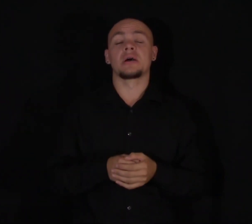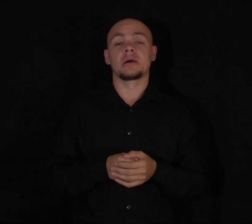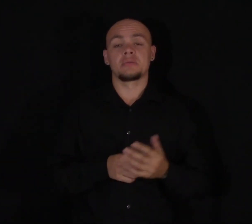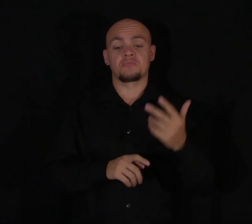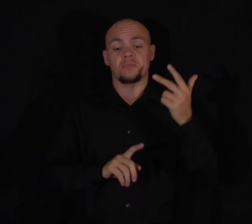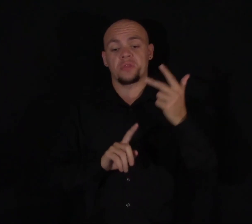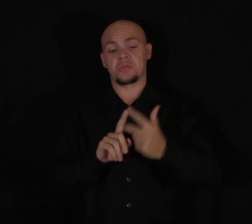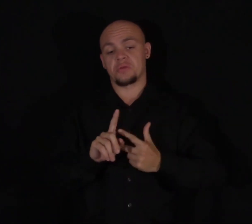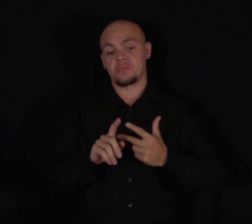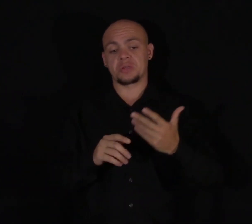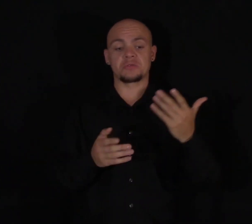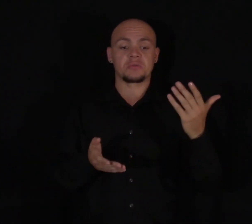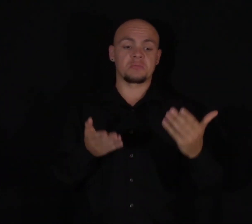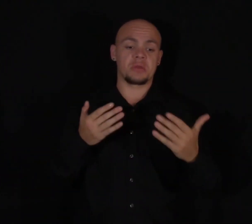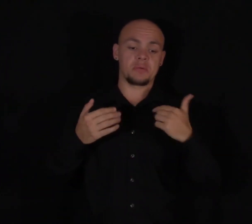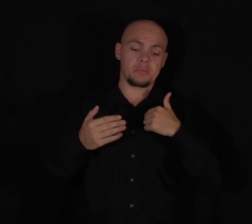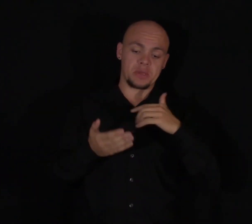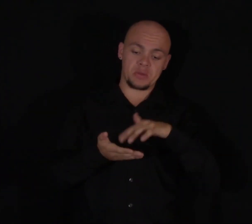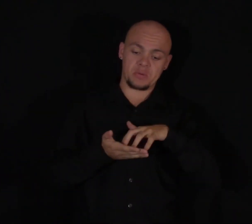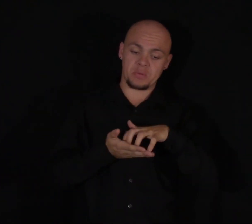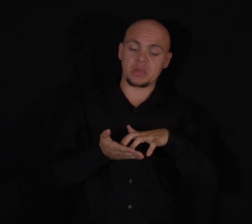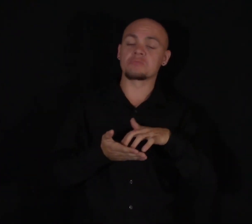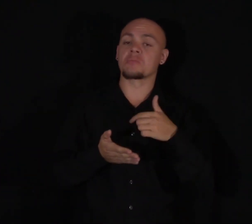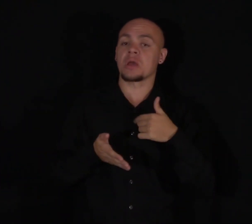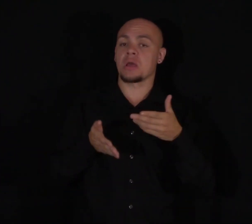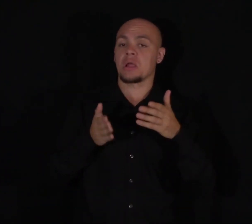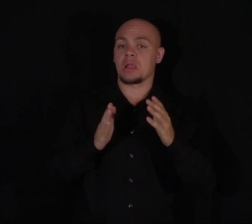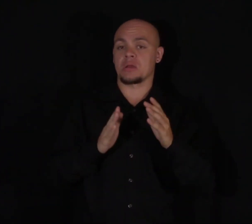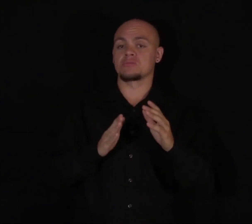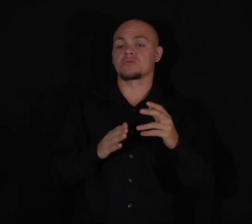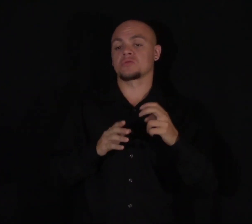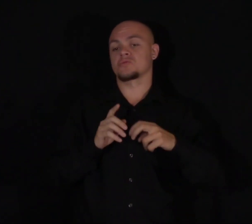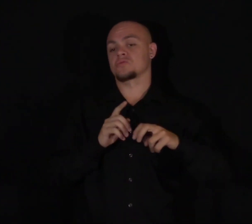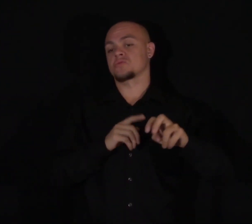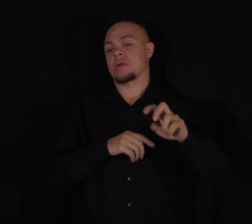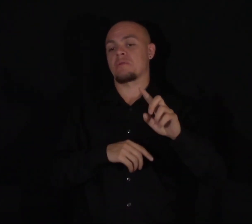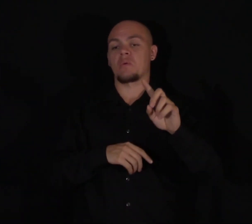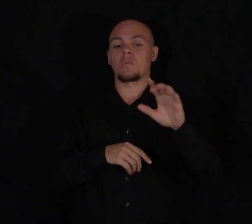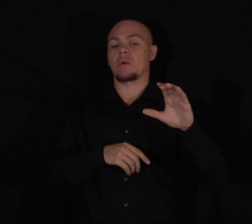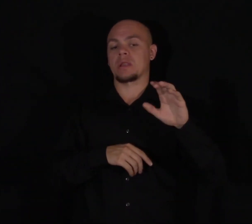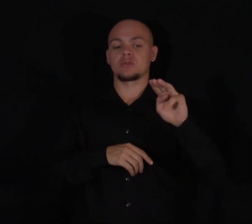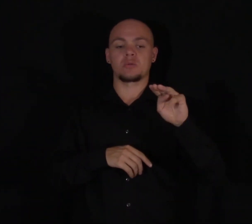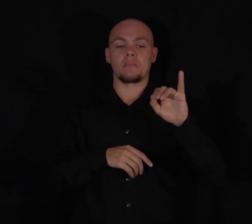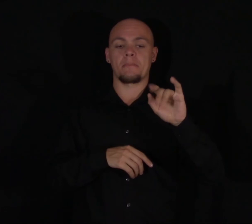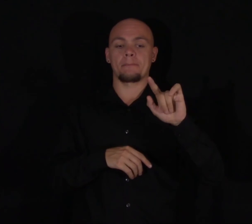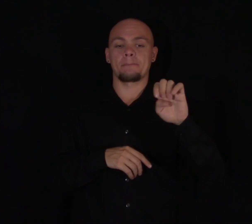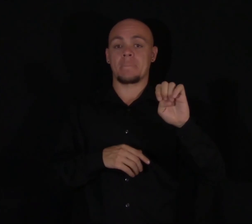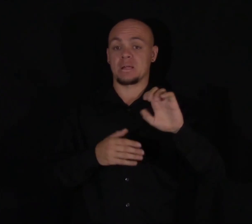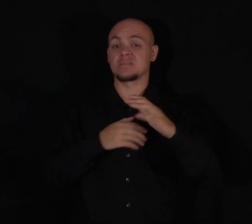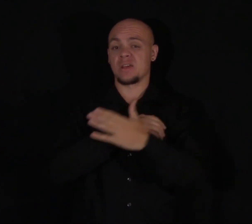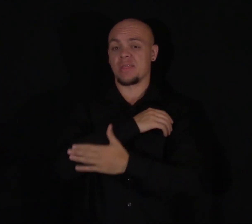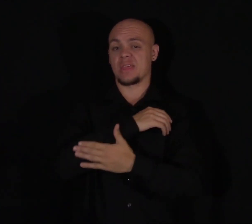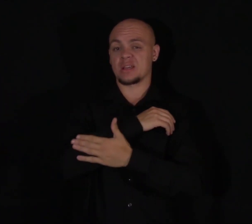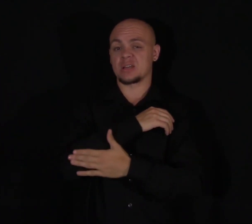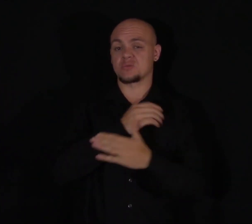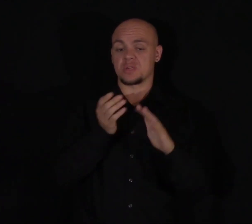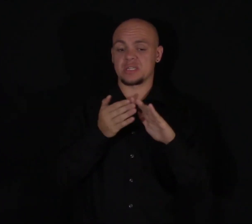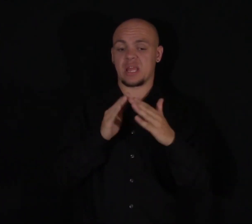of a relapse, I was obliged to travel nearly 100 miles to the country town where the court was held. Mr.